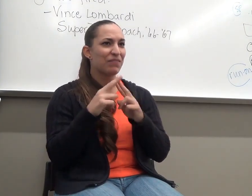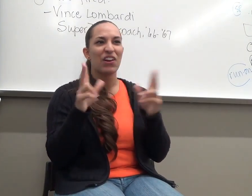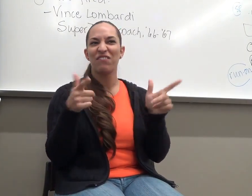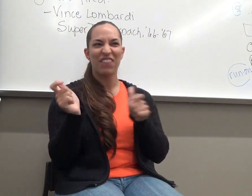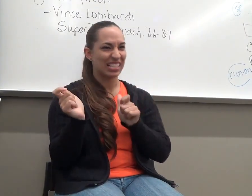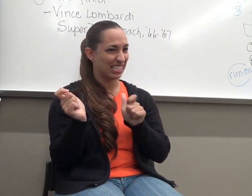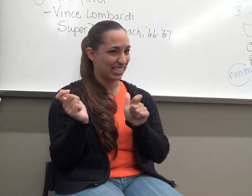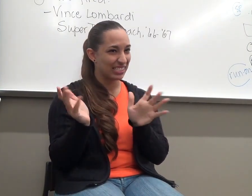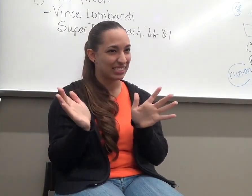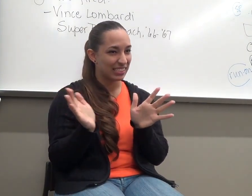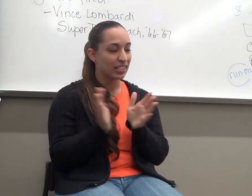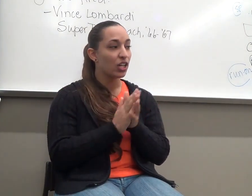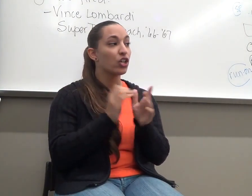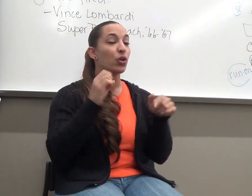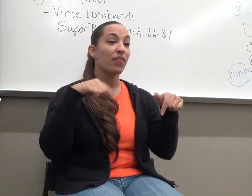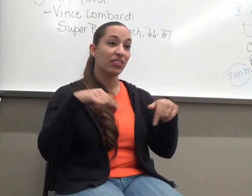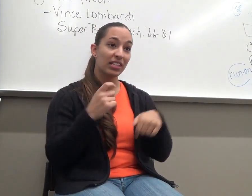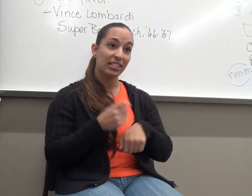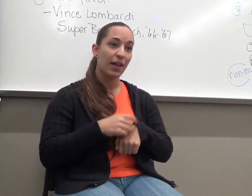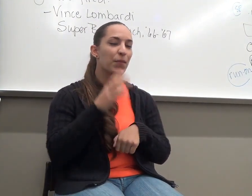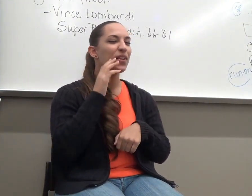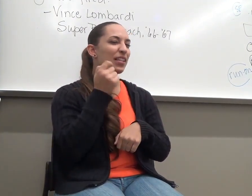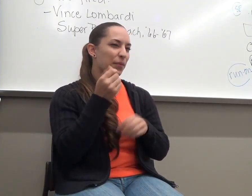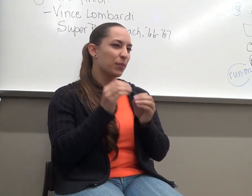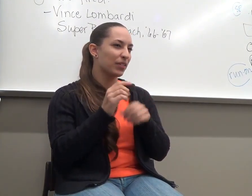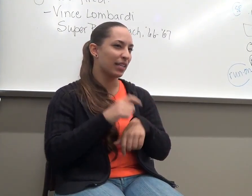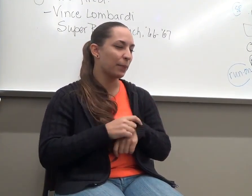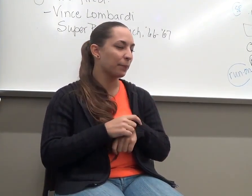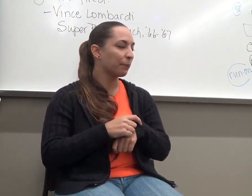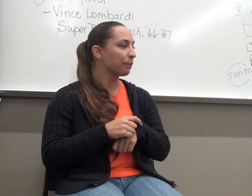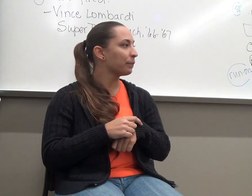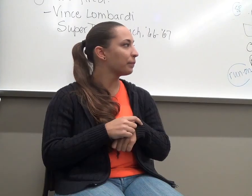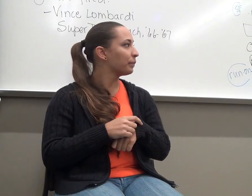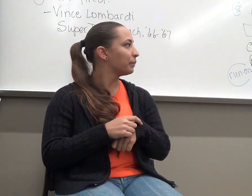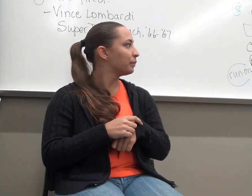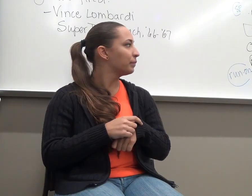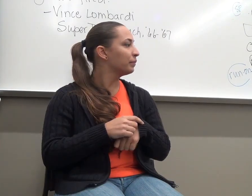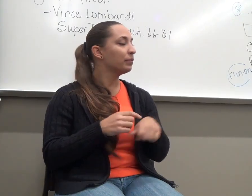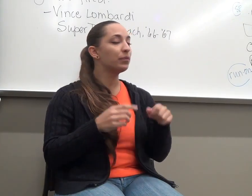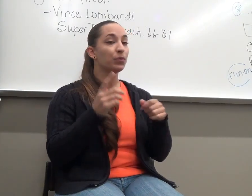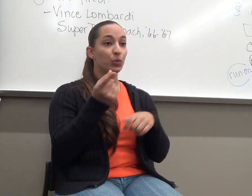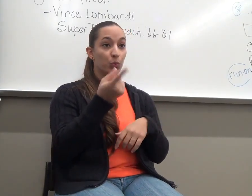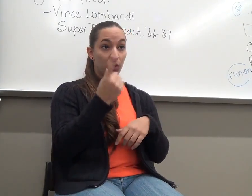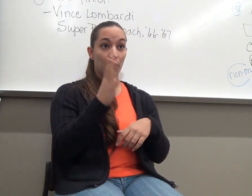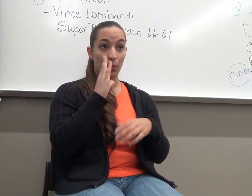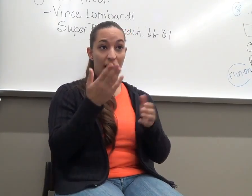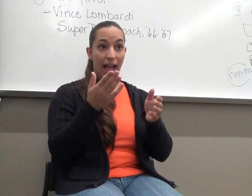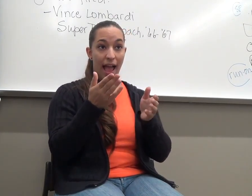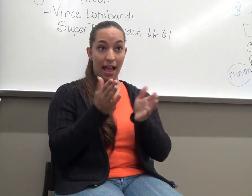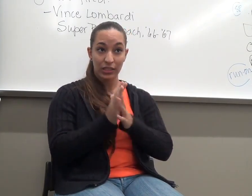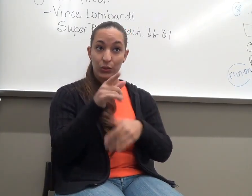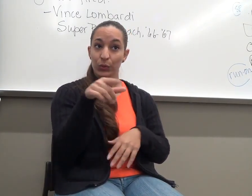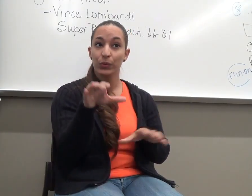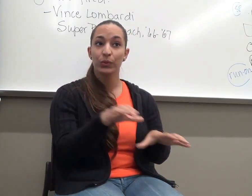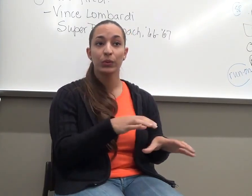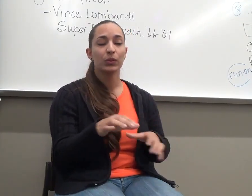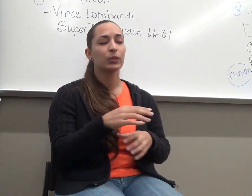fast. And this time we'll have a little more time. So one of the things I'm going to ask you to do is to assess the